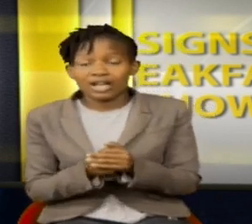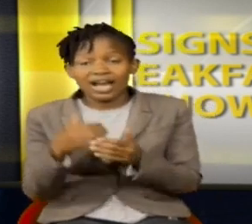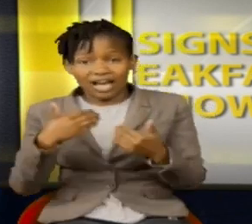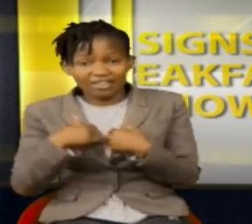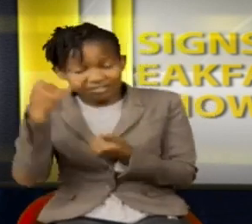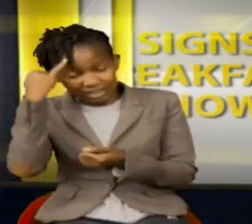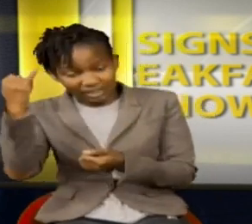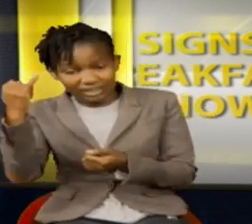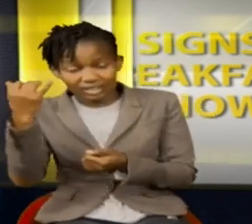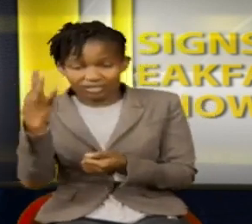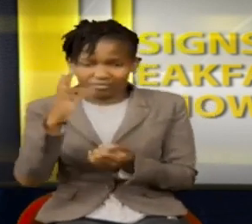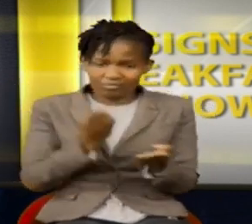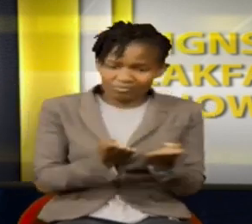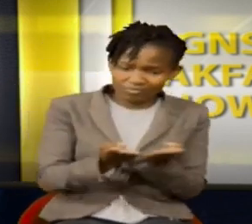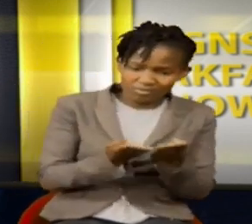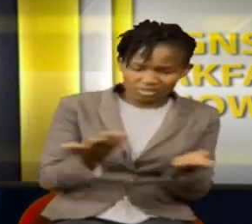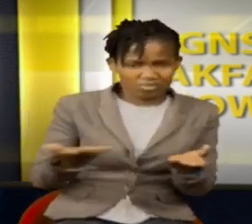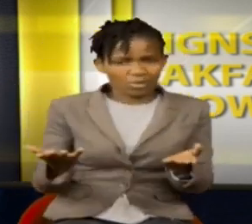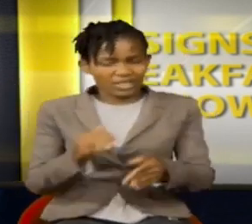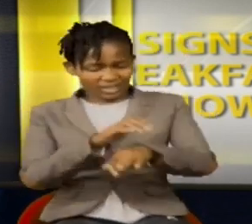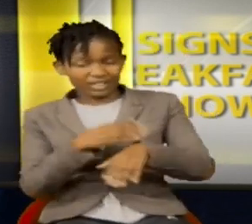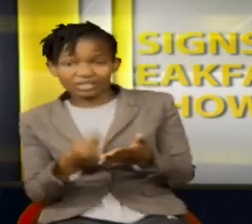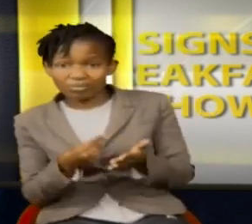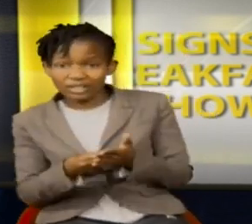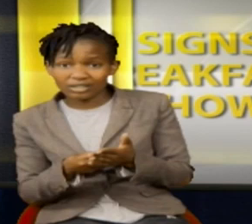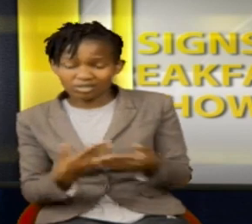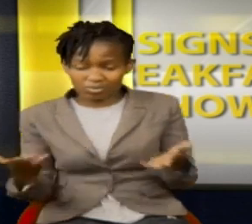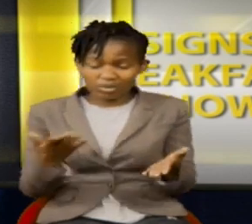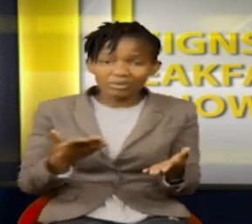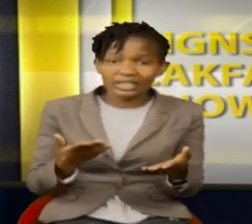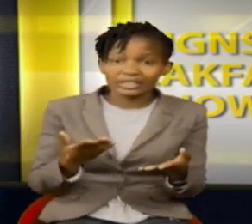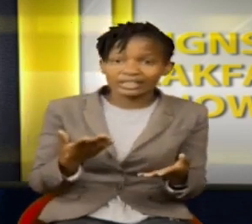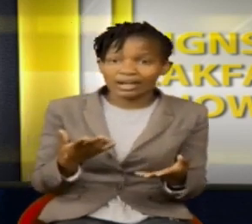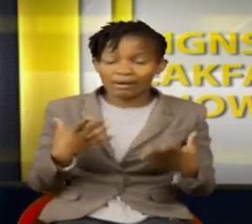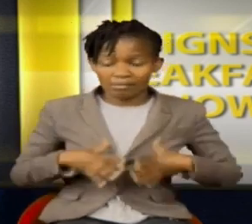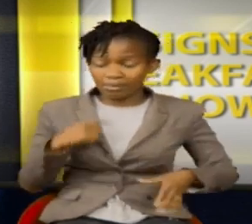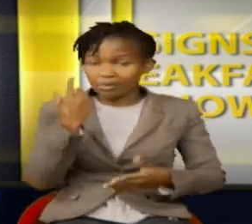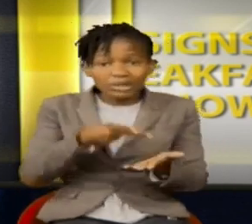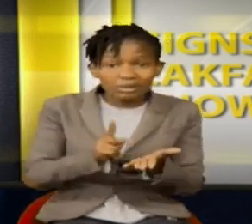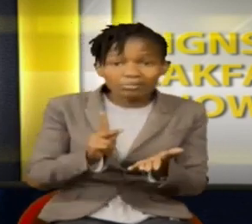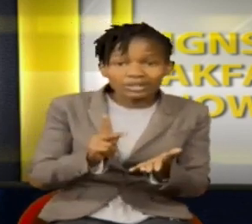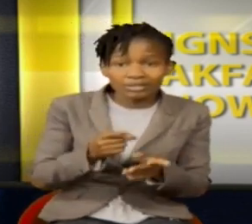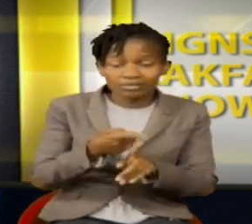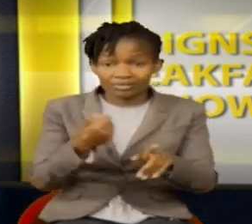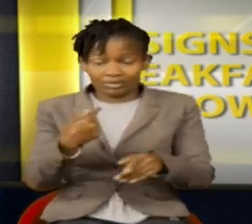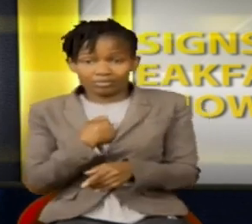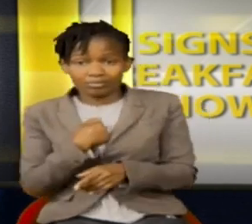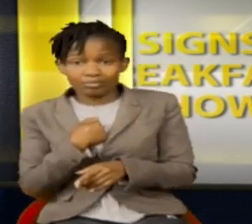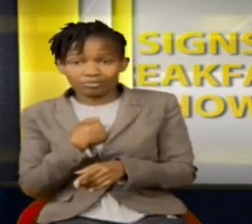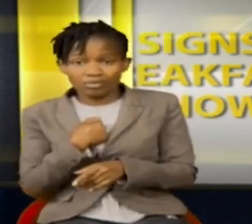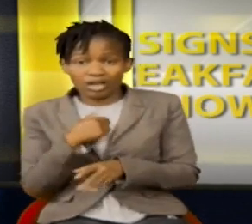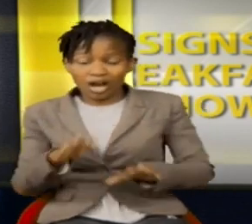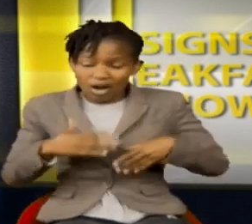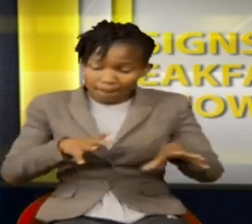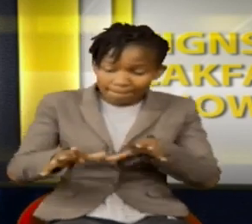biz, naifunguaje, napata wapi do, napata wapi customer, napata wapi nitaweza kujimarketaje,